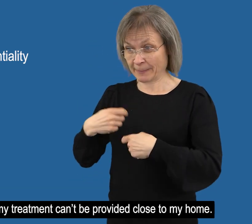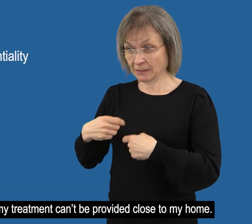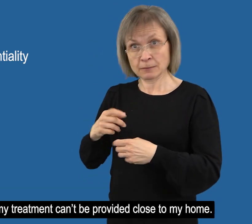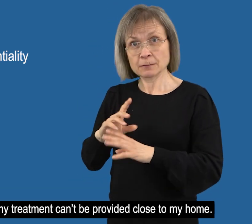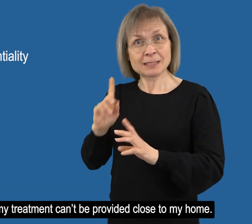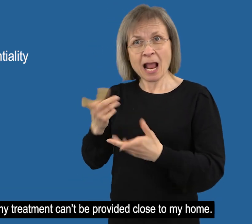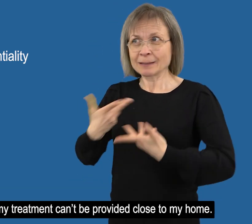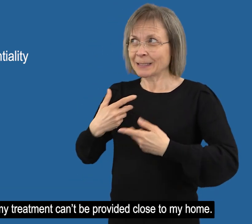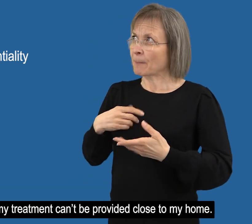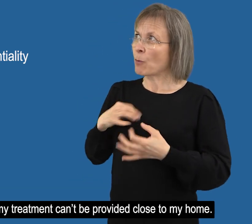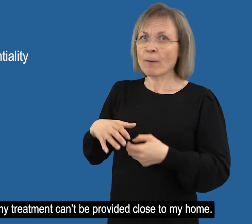be provided close to my home.